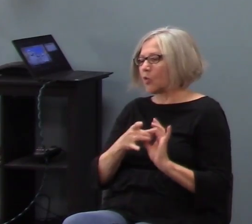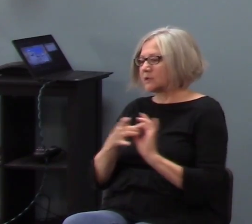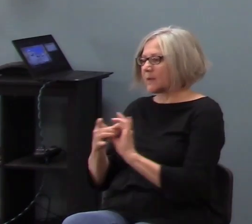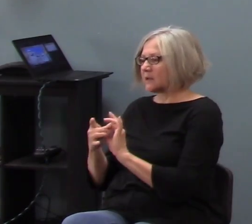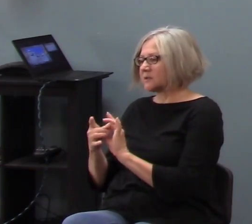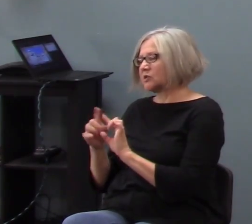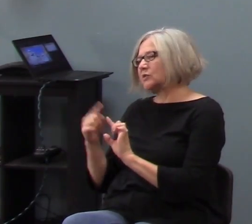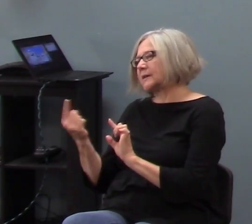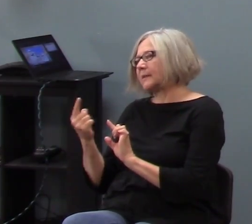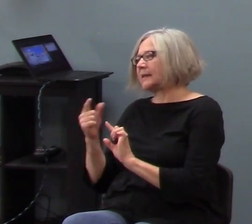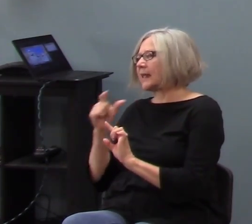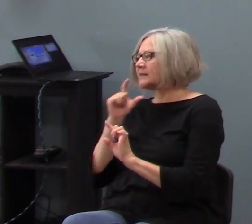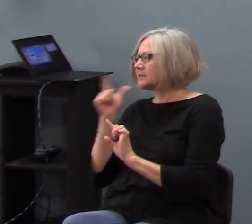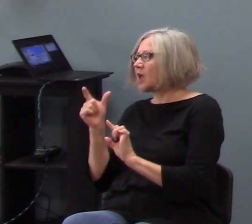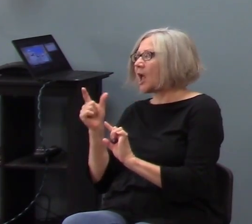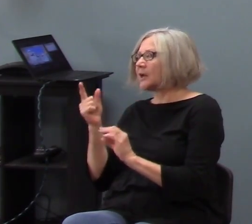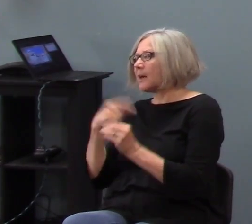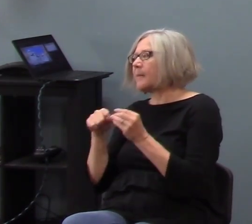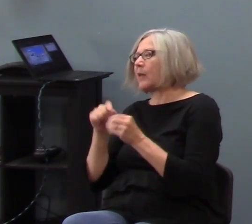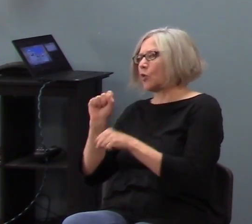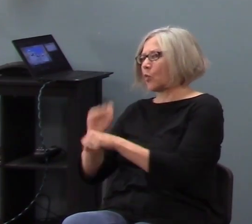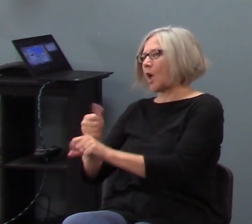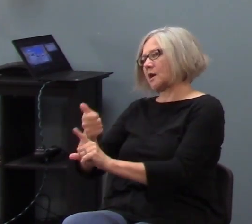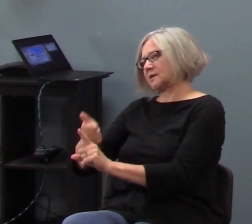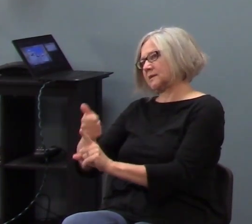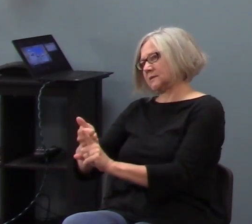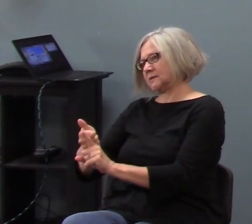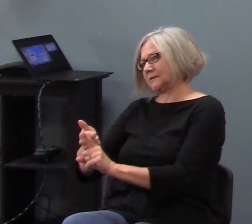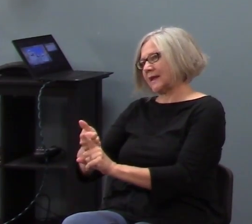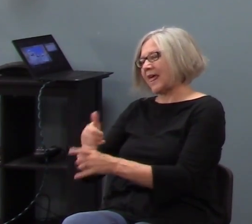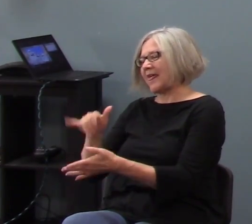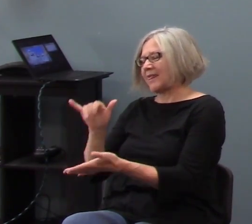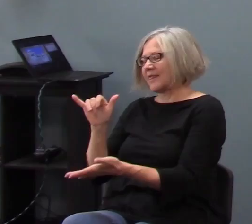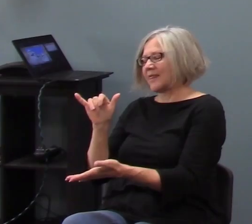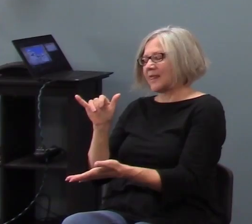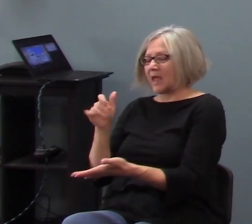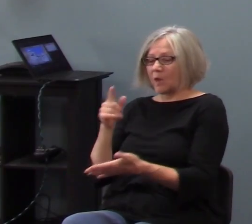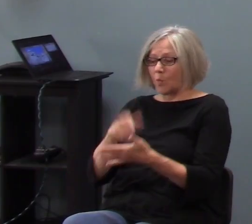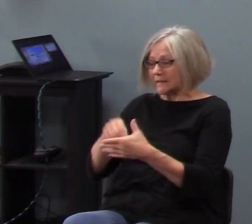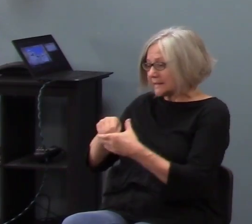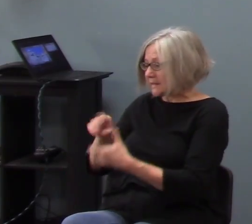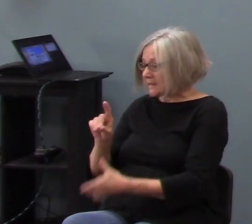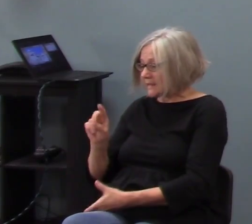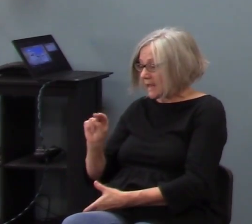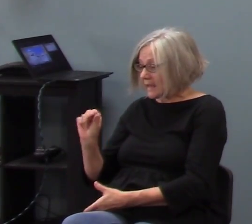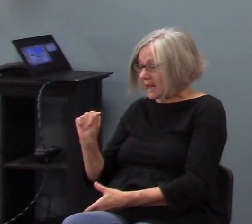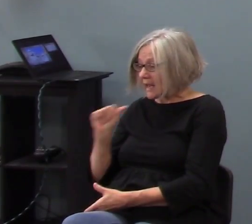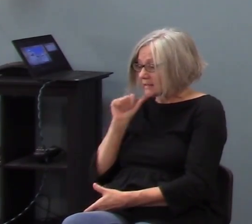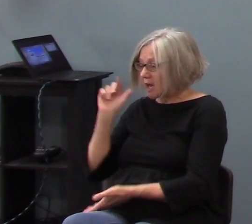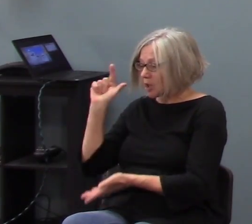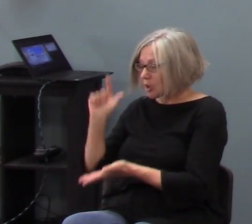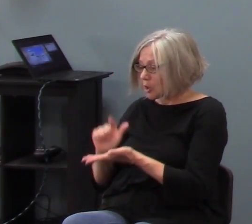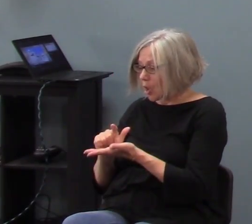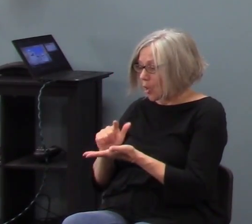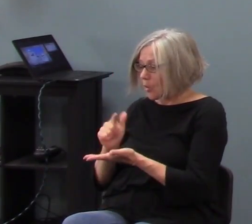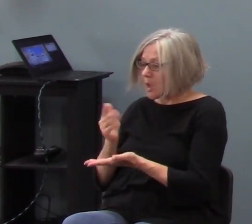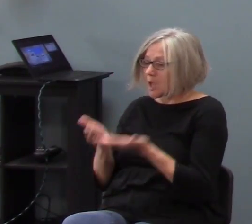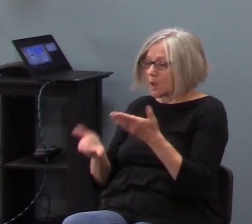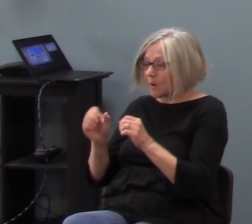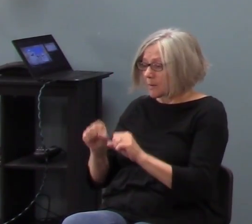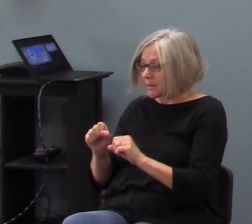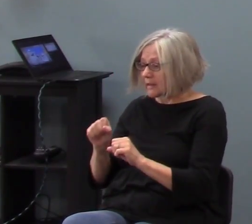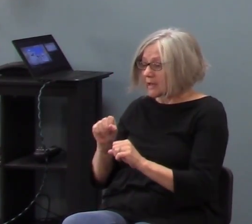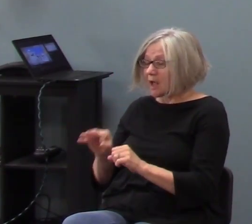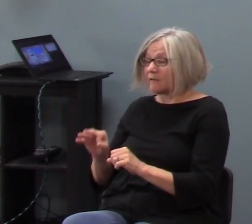rocks. Okay? That's the idea of information. And what we see in DNA is not just a low probability of DNA base sequences, but